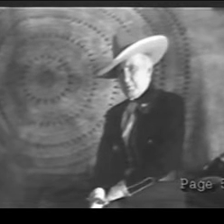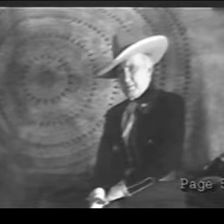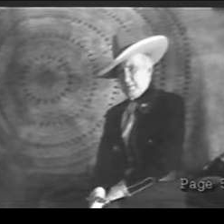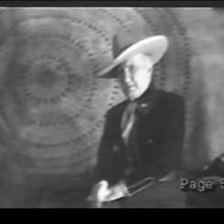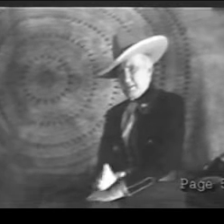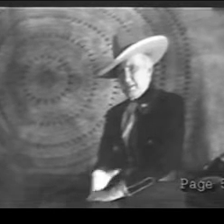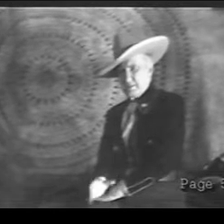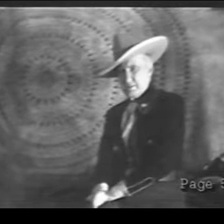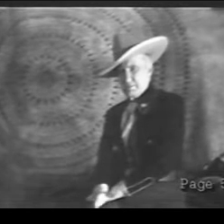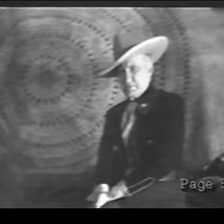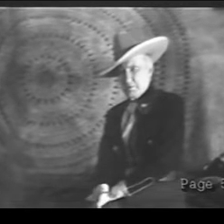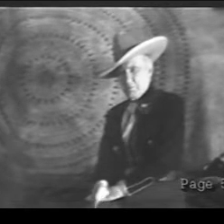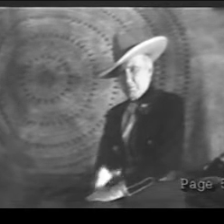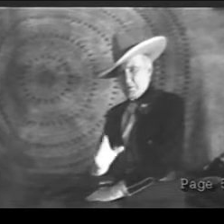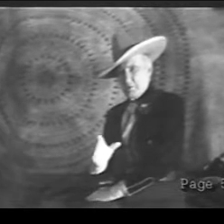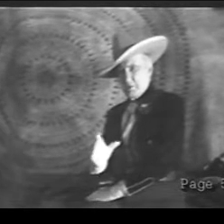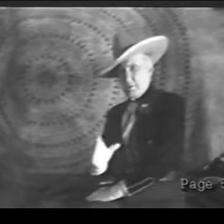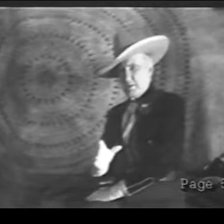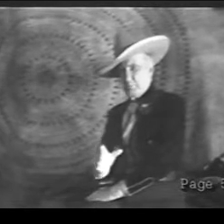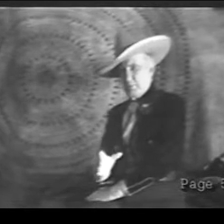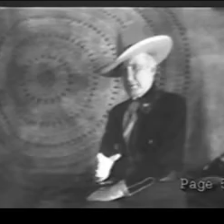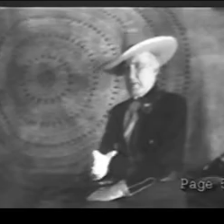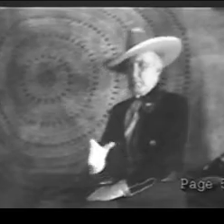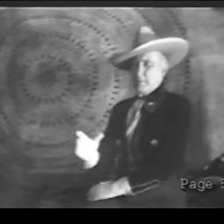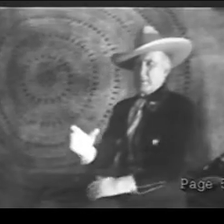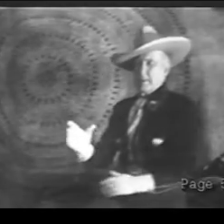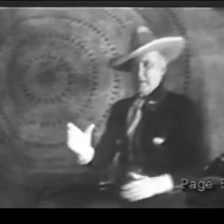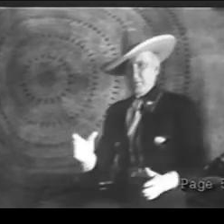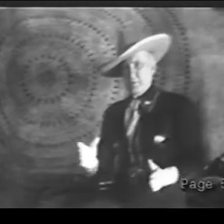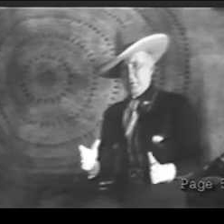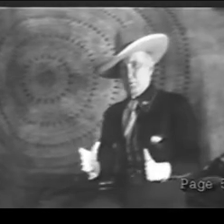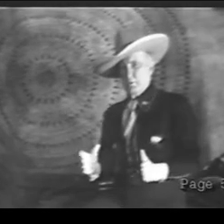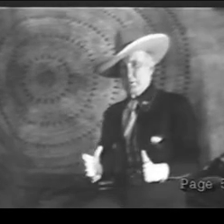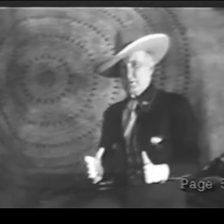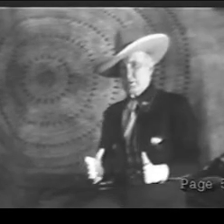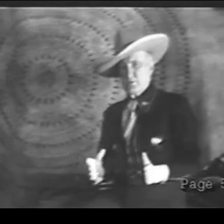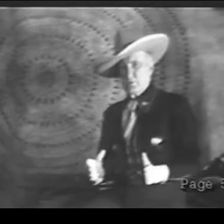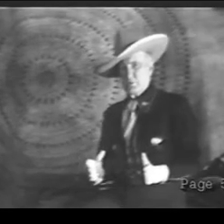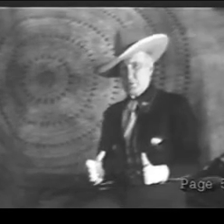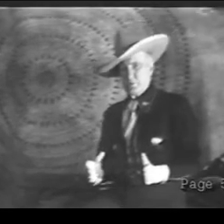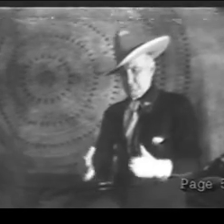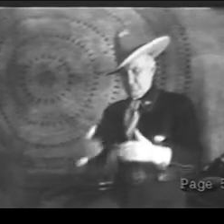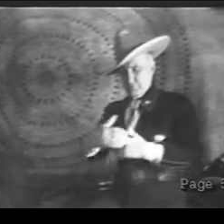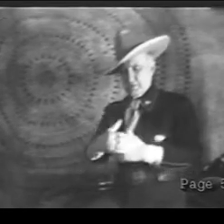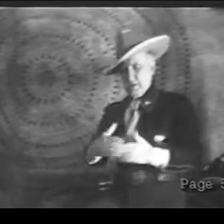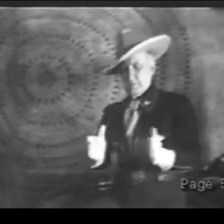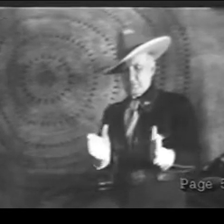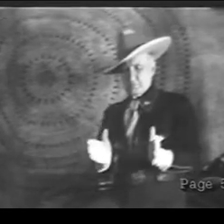about his psychology, something about his mental makeup. Now, everything about a white man is geometrical. His house